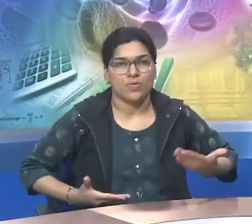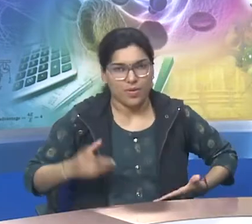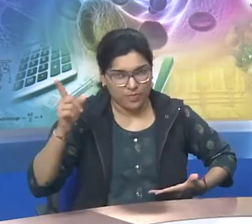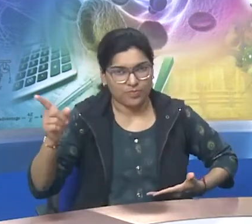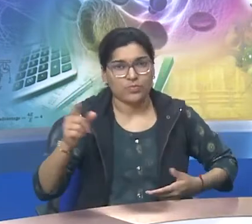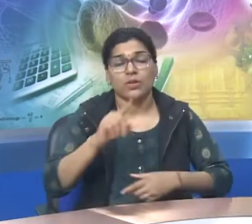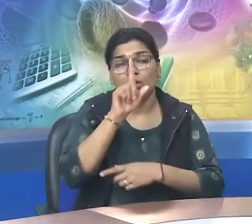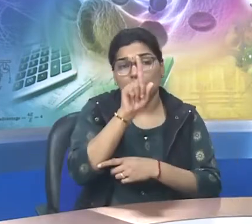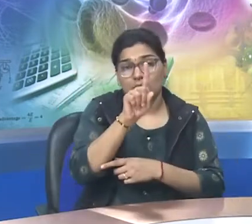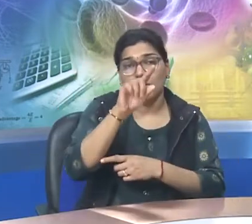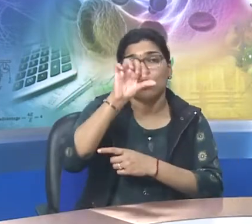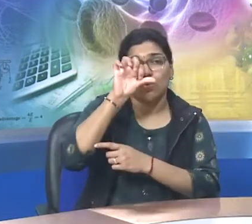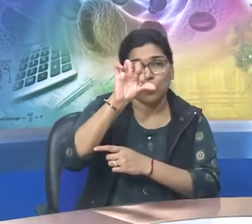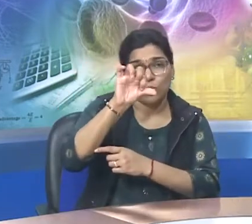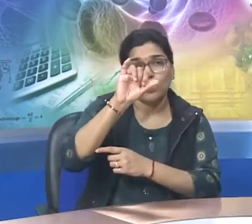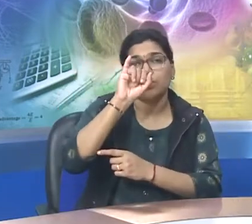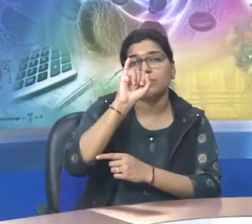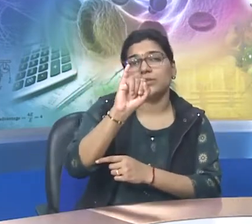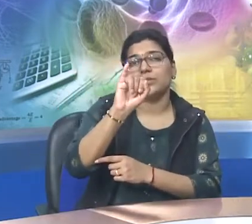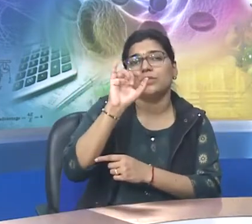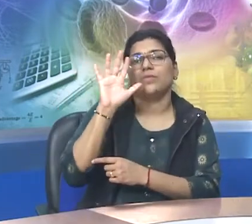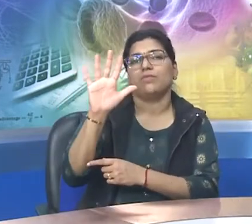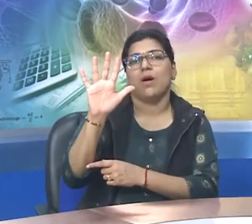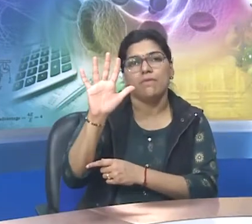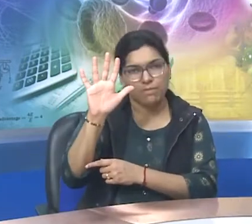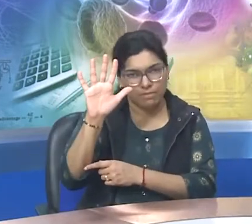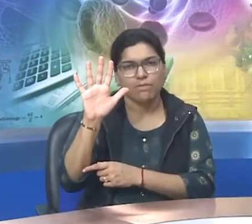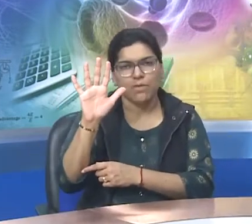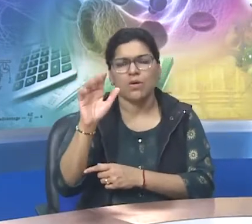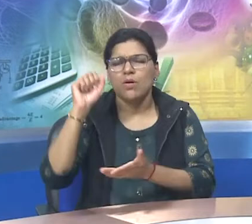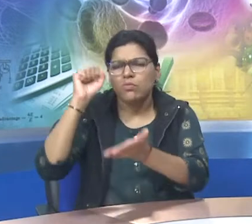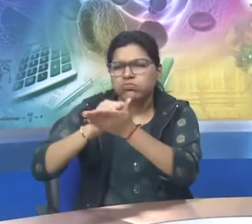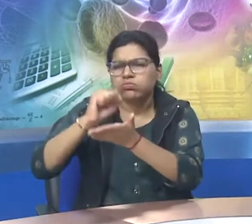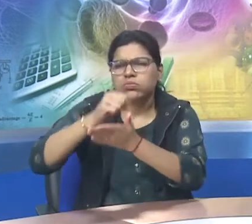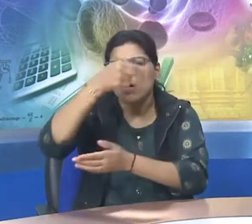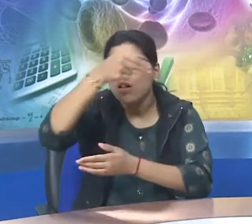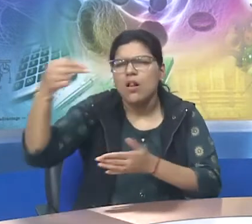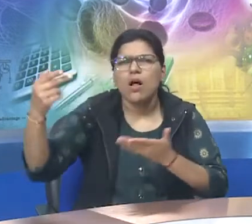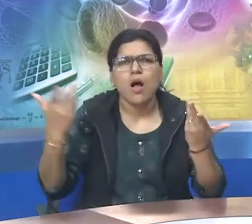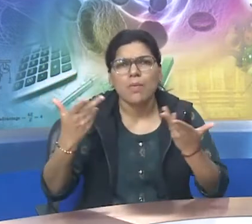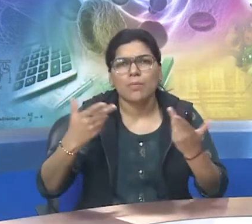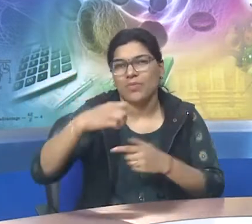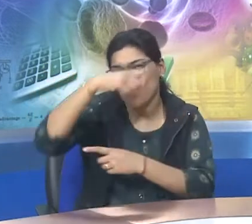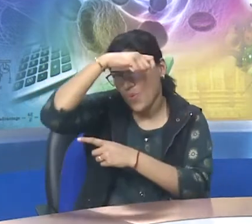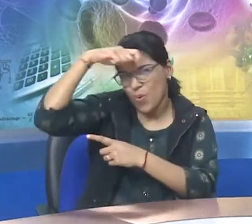in her first anthology of verse titled